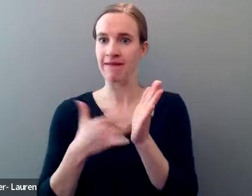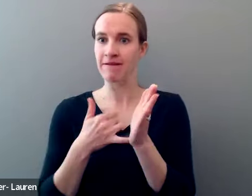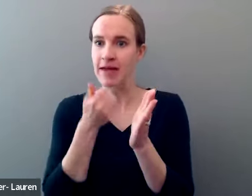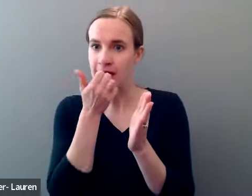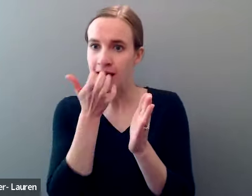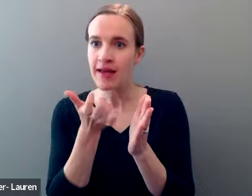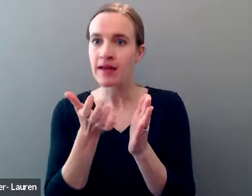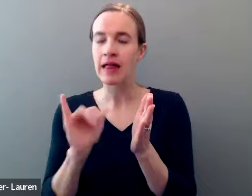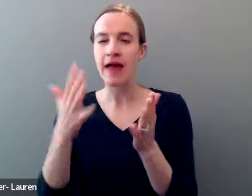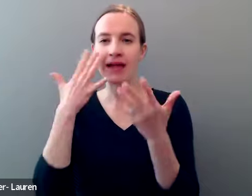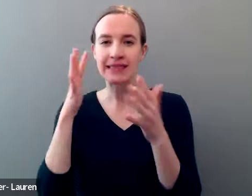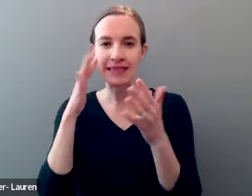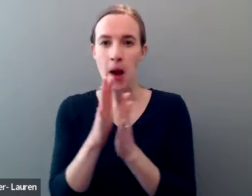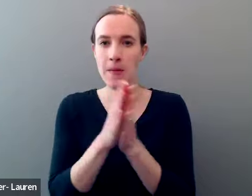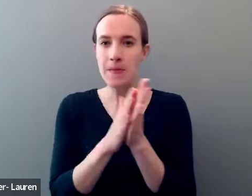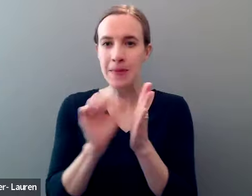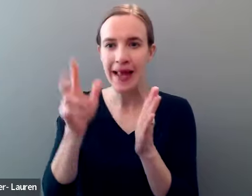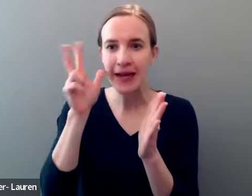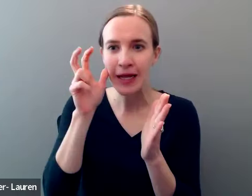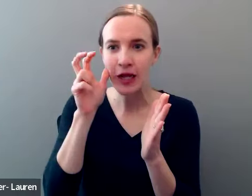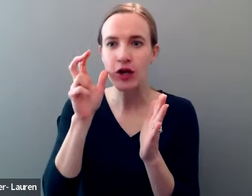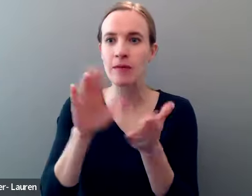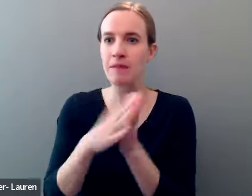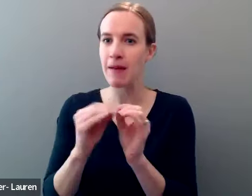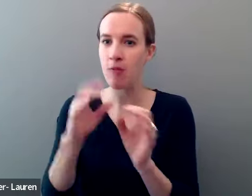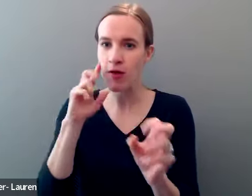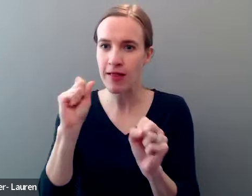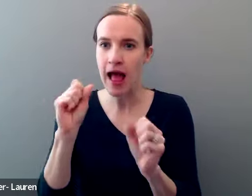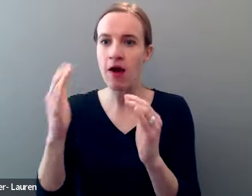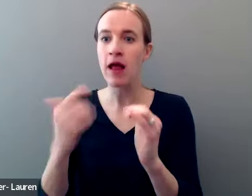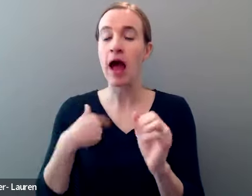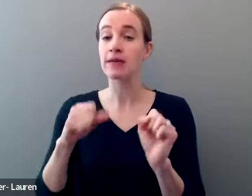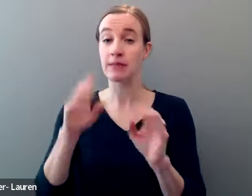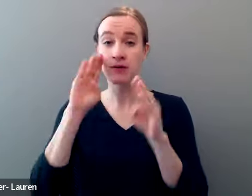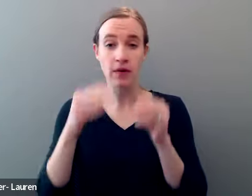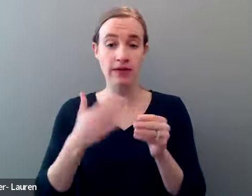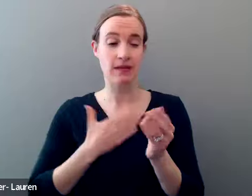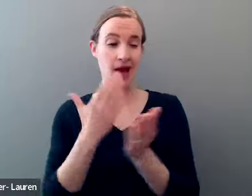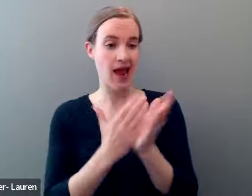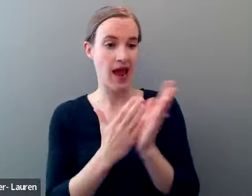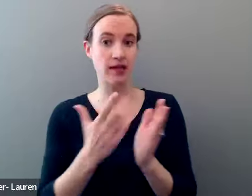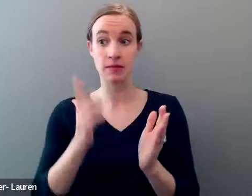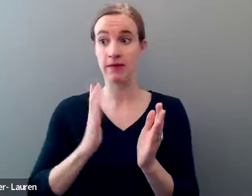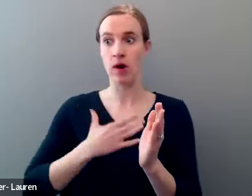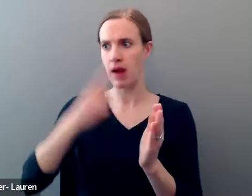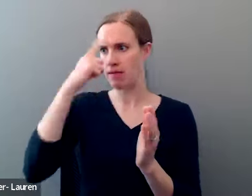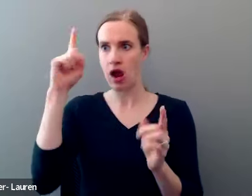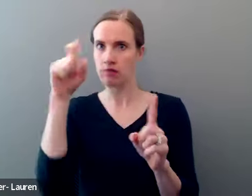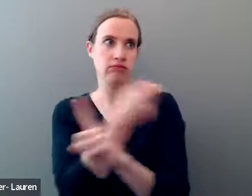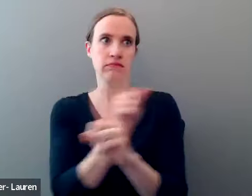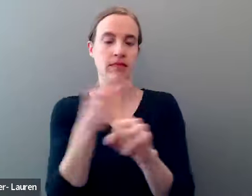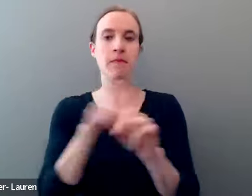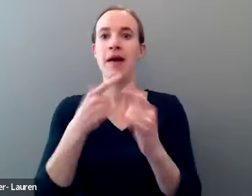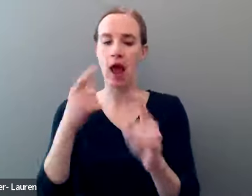you. I was able to focus on my hands and being mindful instead of my mind being everywhere else. Nice. So that's also the other component is like when